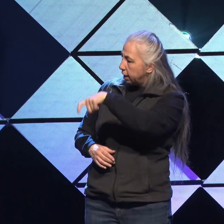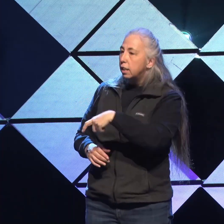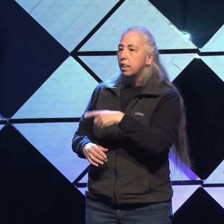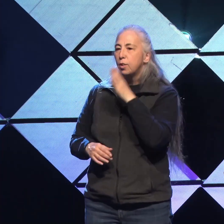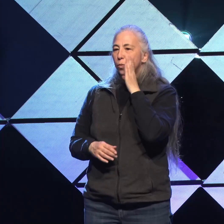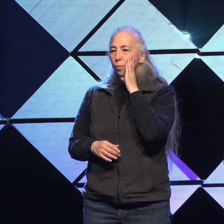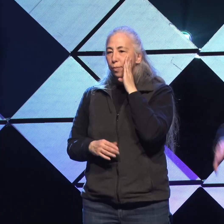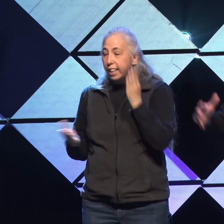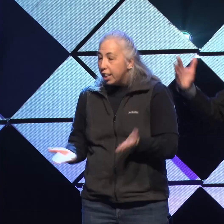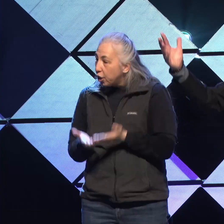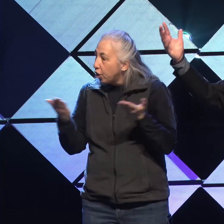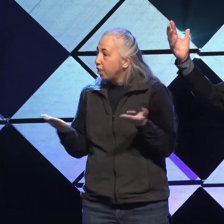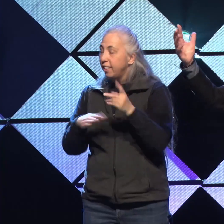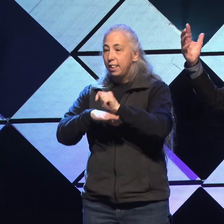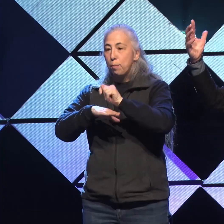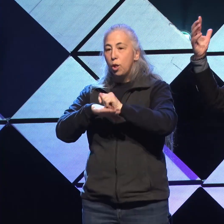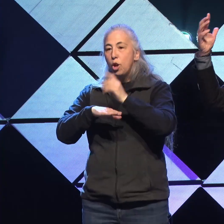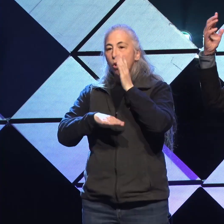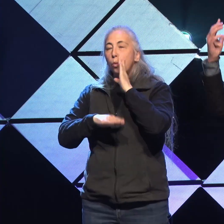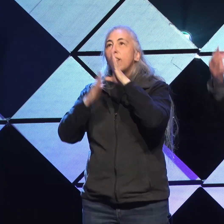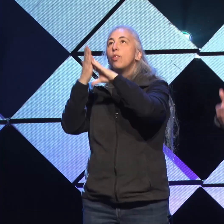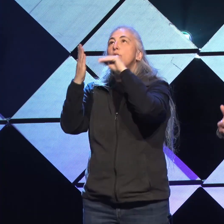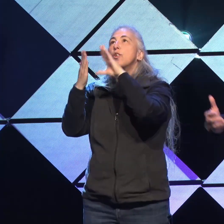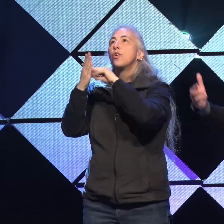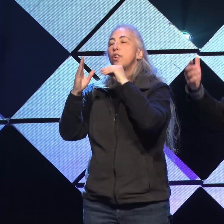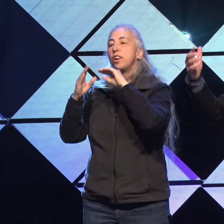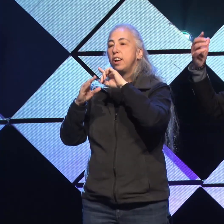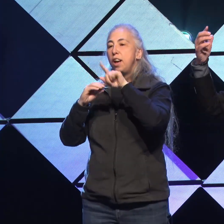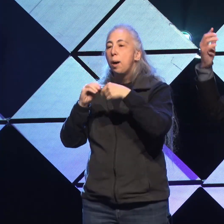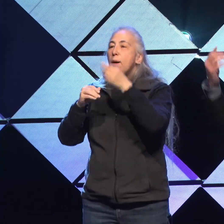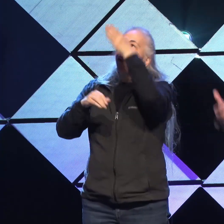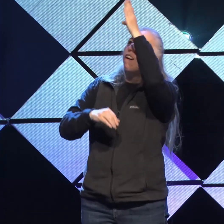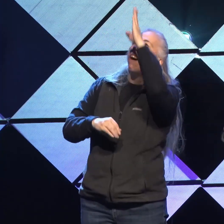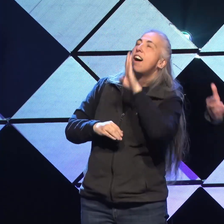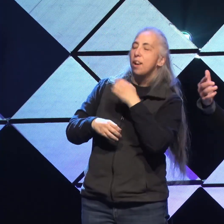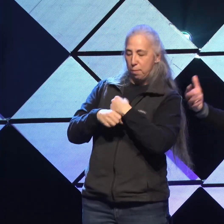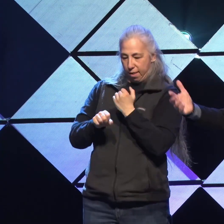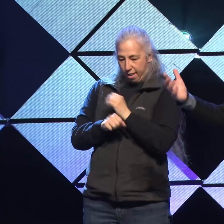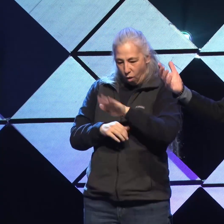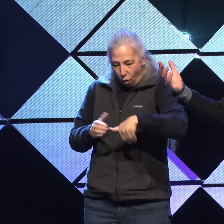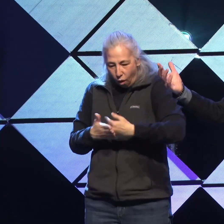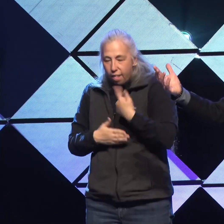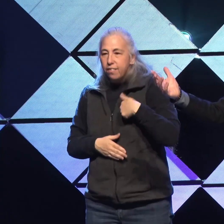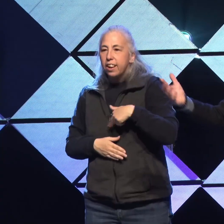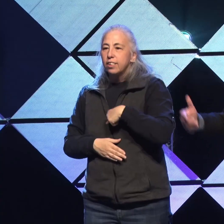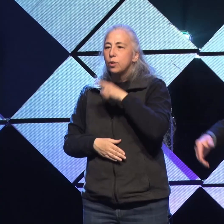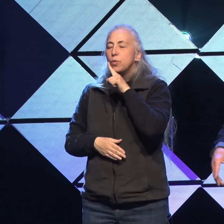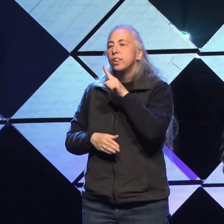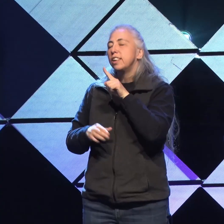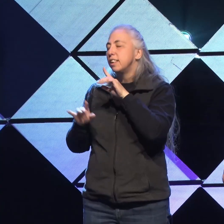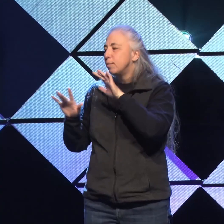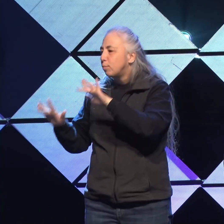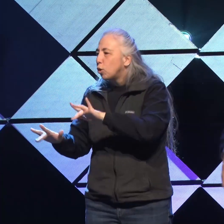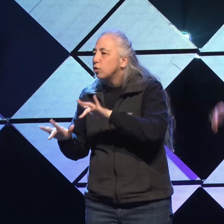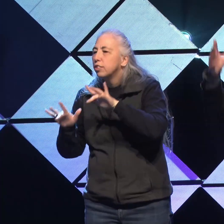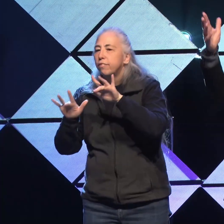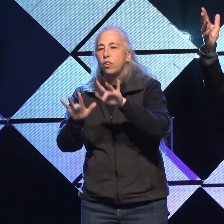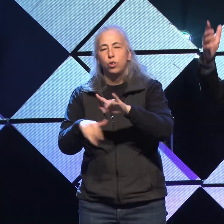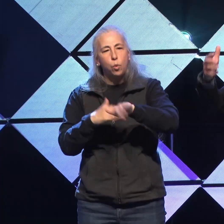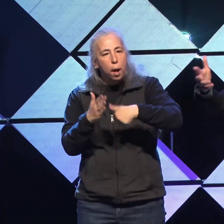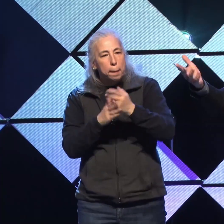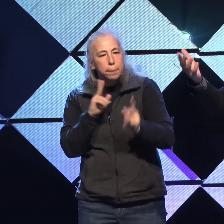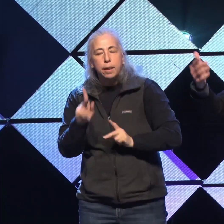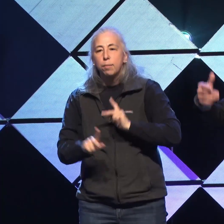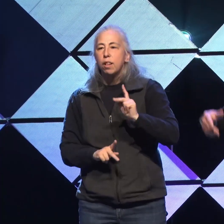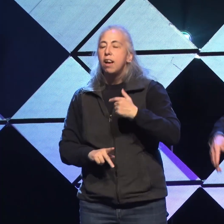God who has created all of us and is loving and gracious and merciful to all of us. And I